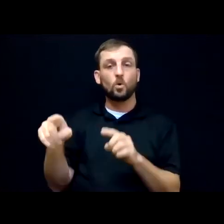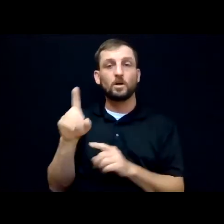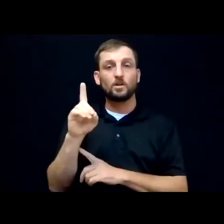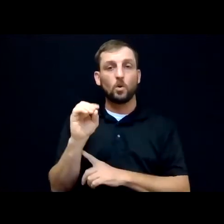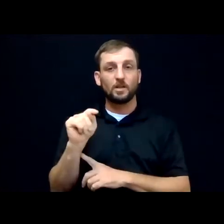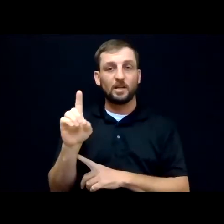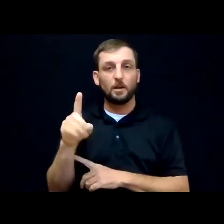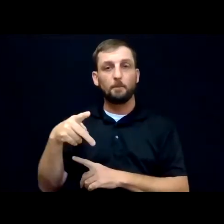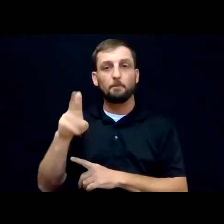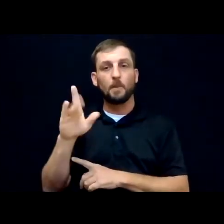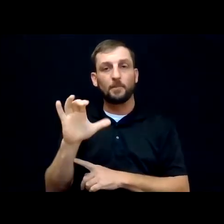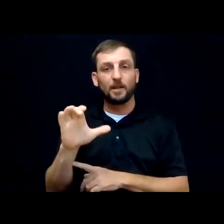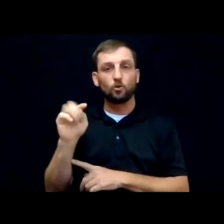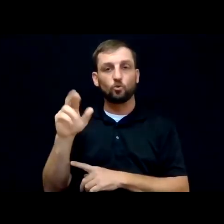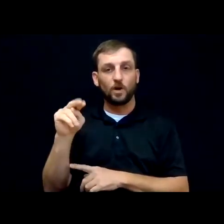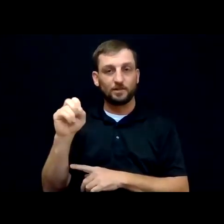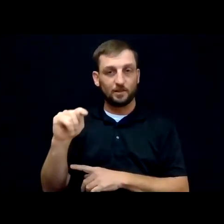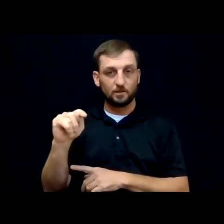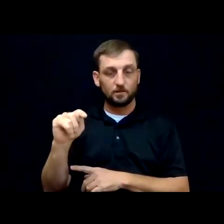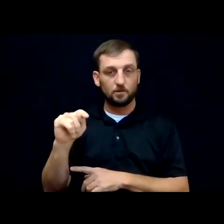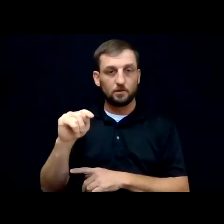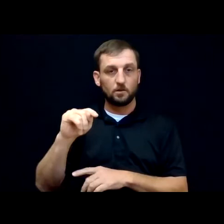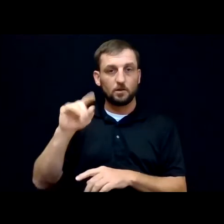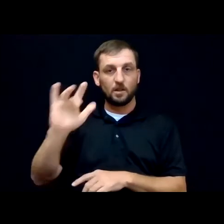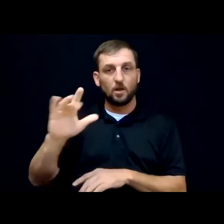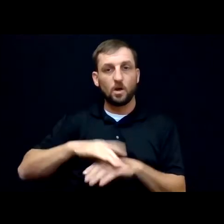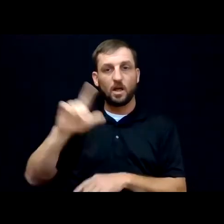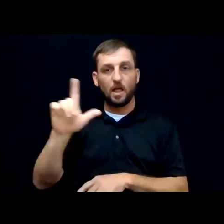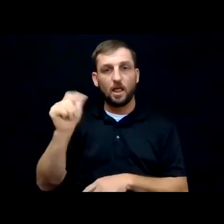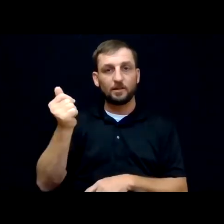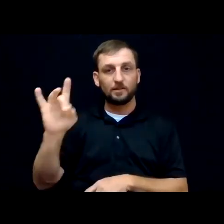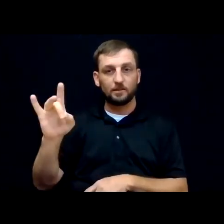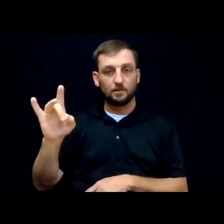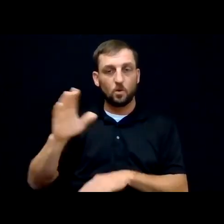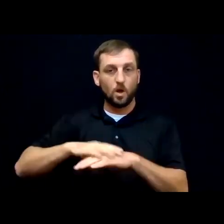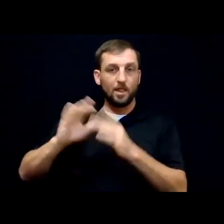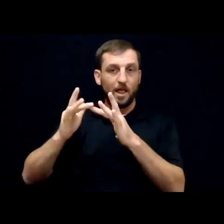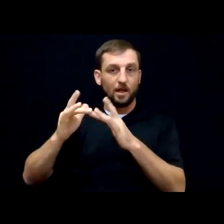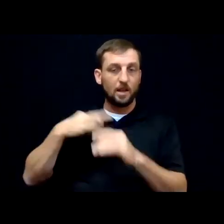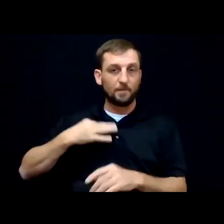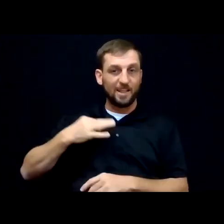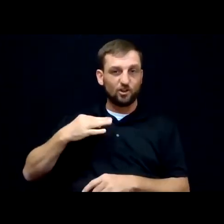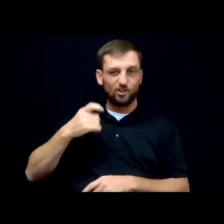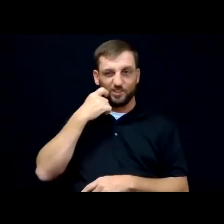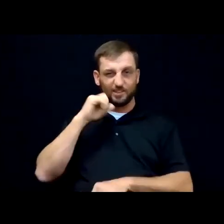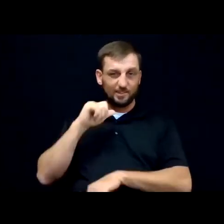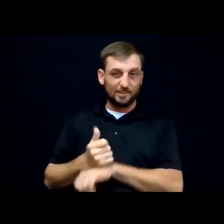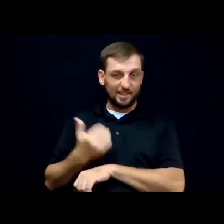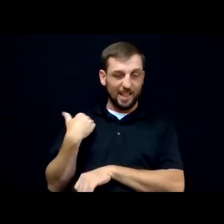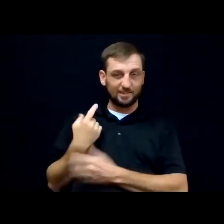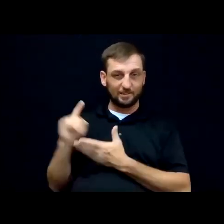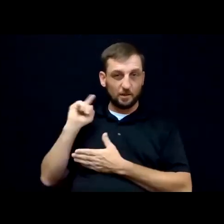Transit website, click on LA Team Online Application. It actually went live last Monday, July